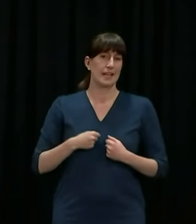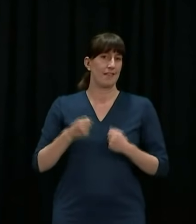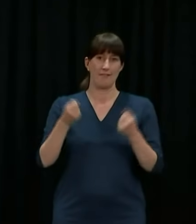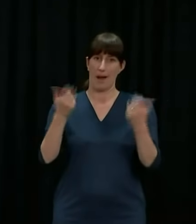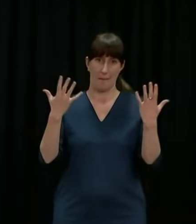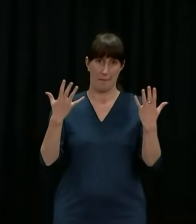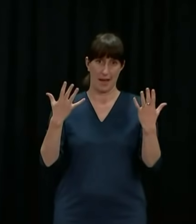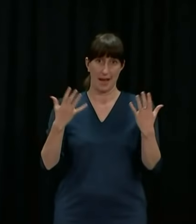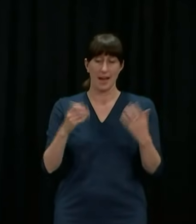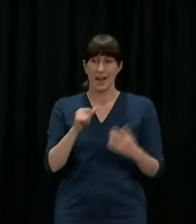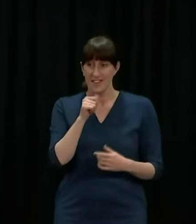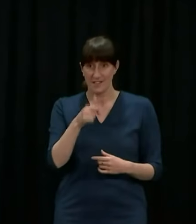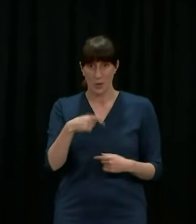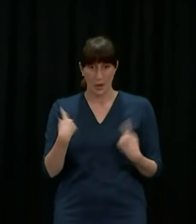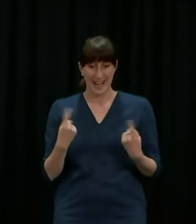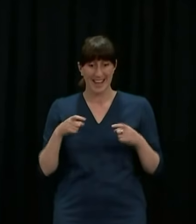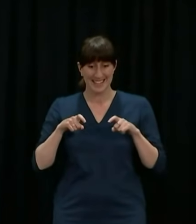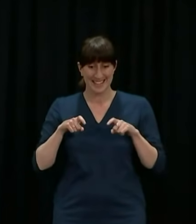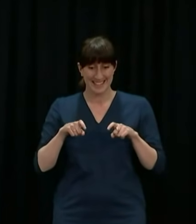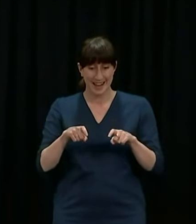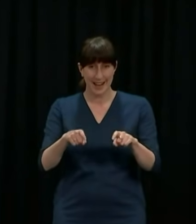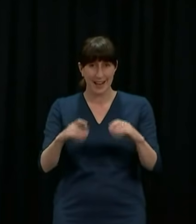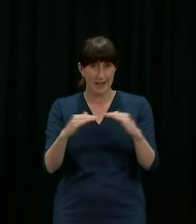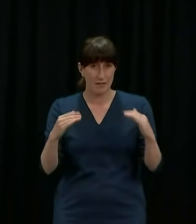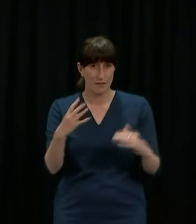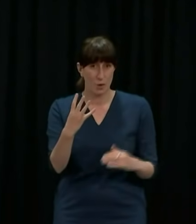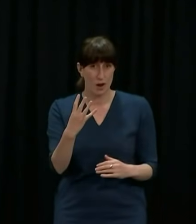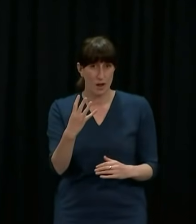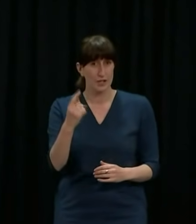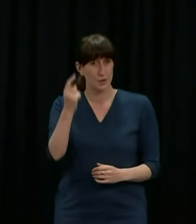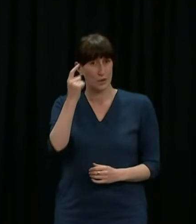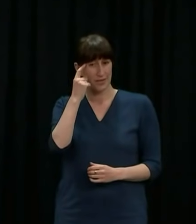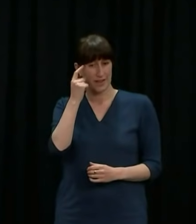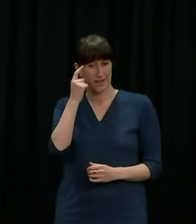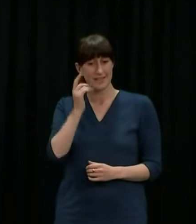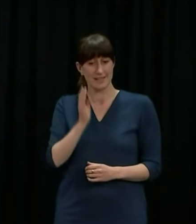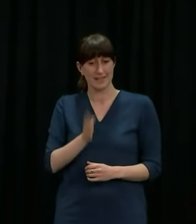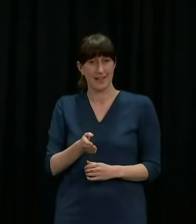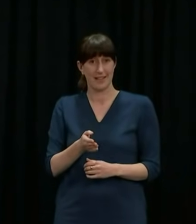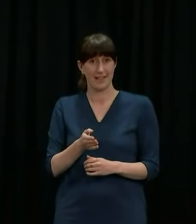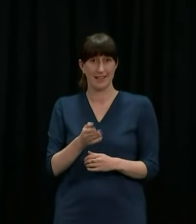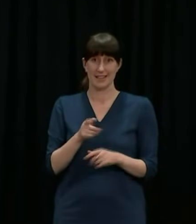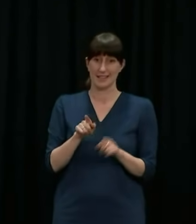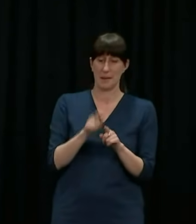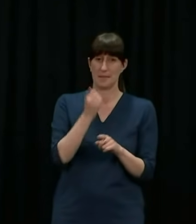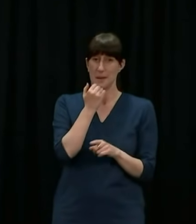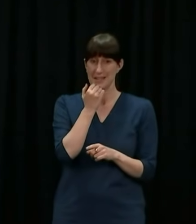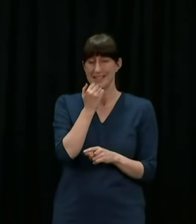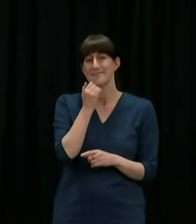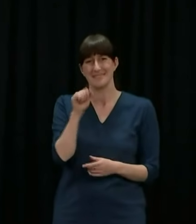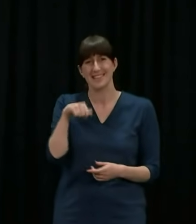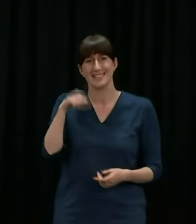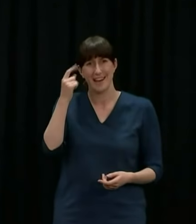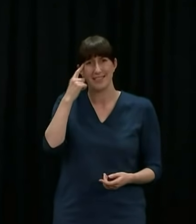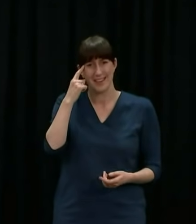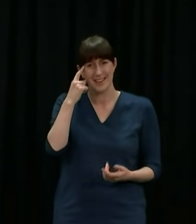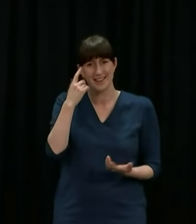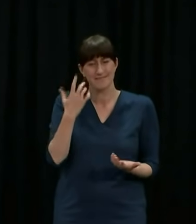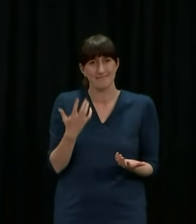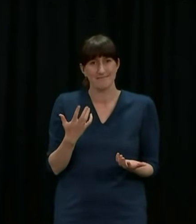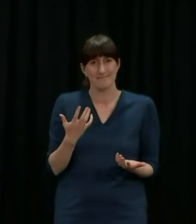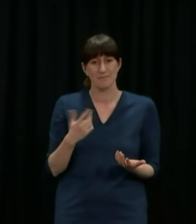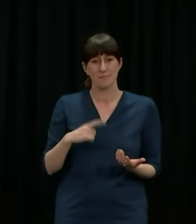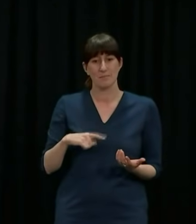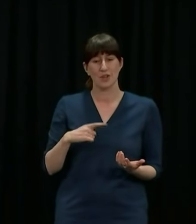time, would we still be seeing an escalation in cases? There's a very good chance that we would still be in this position, because the level of compliance, the level